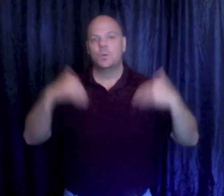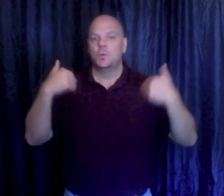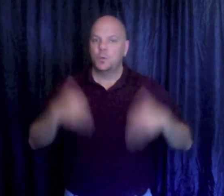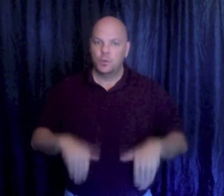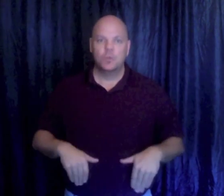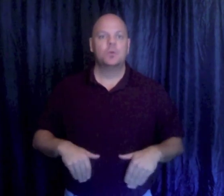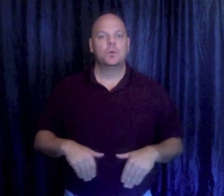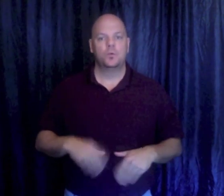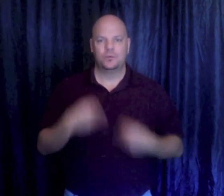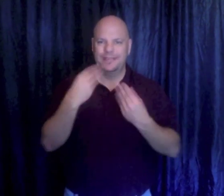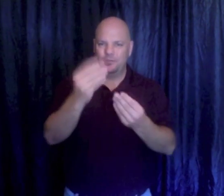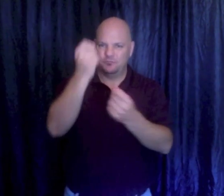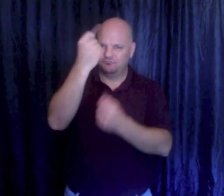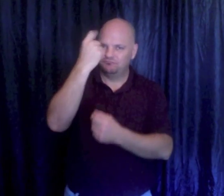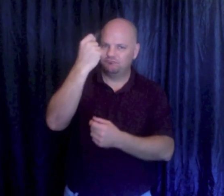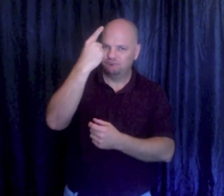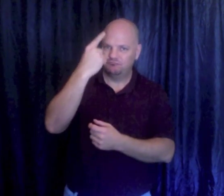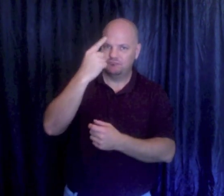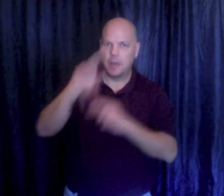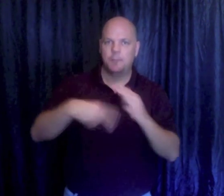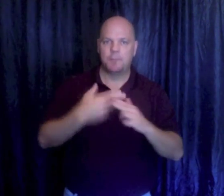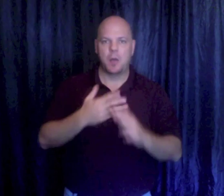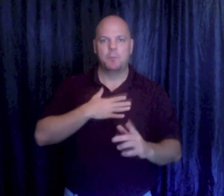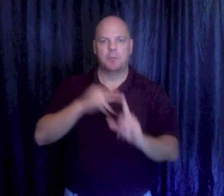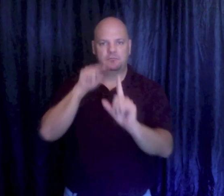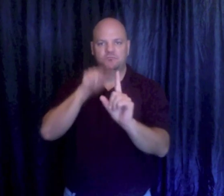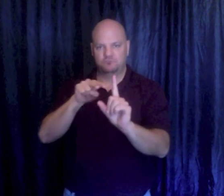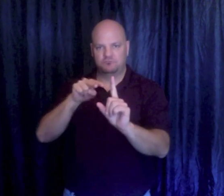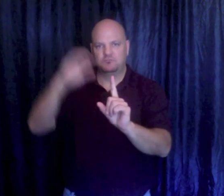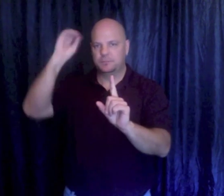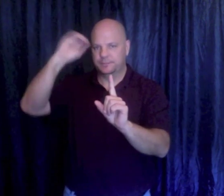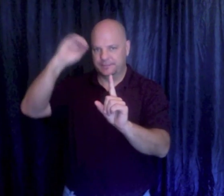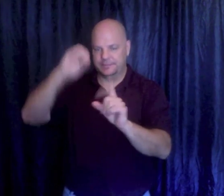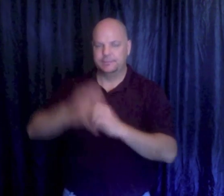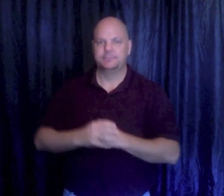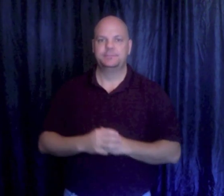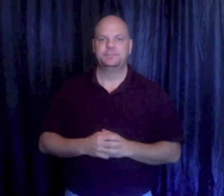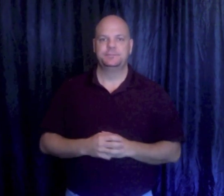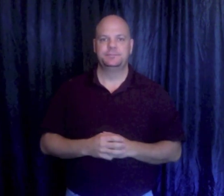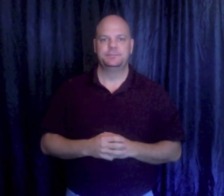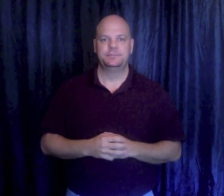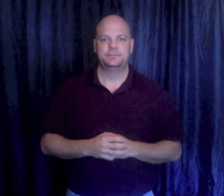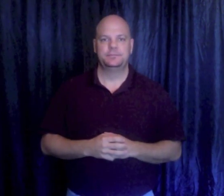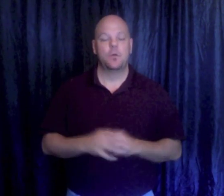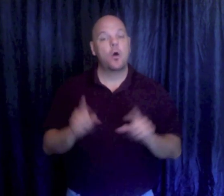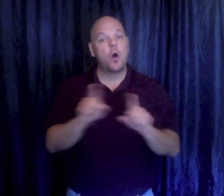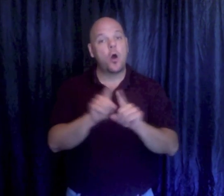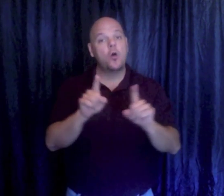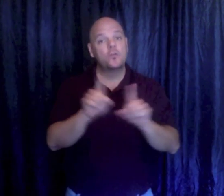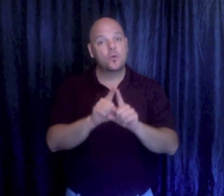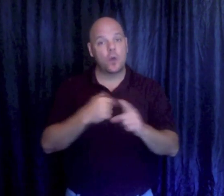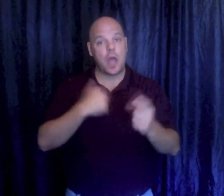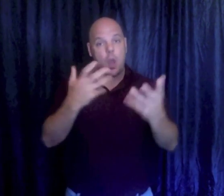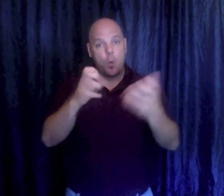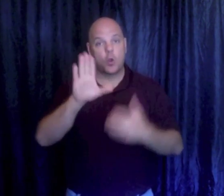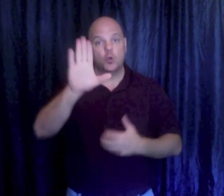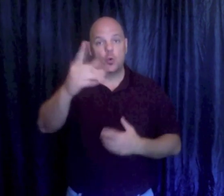insight into where I was coming from, and I certainly do invite your questions, your